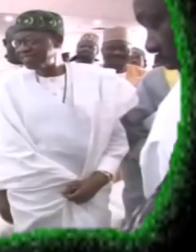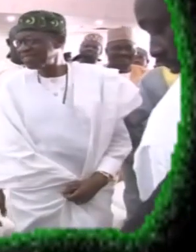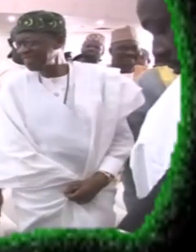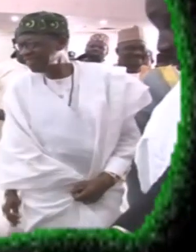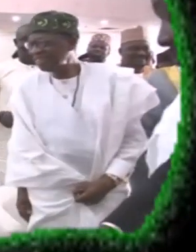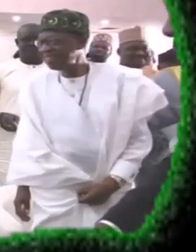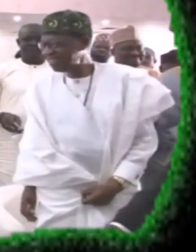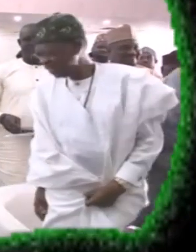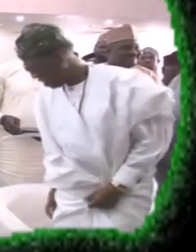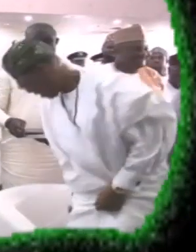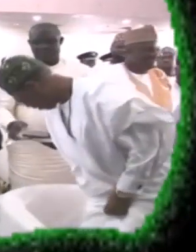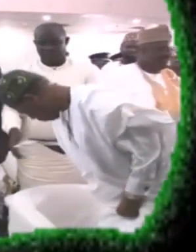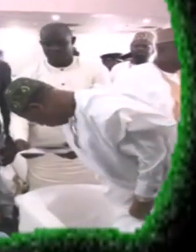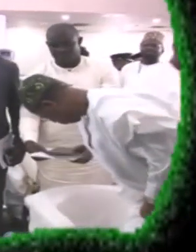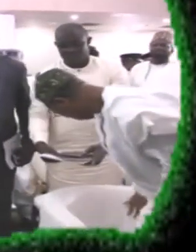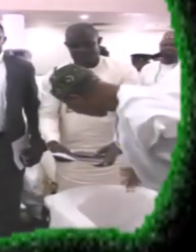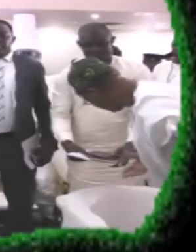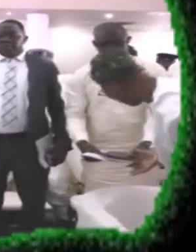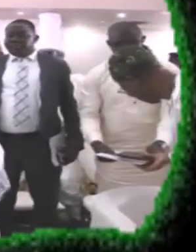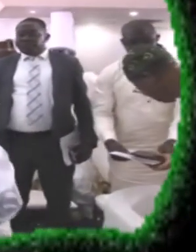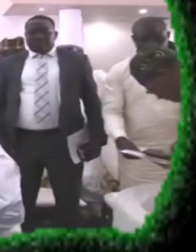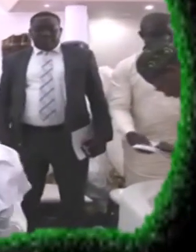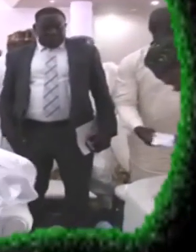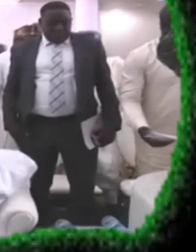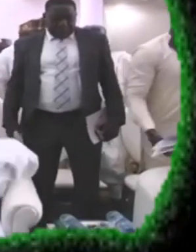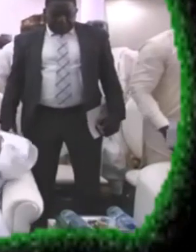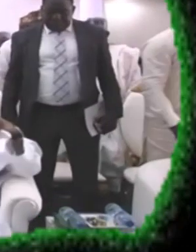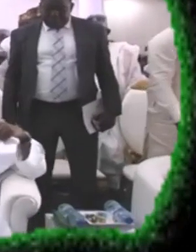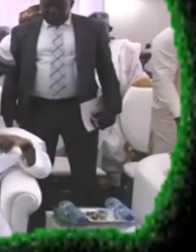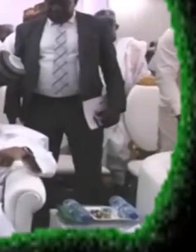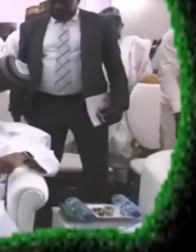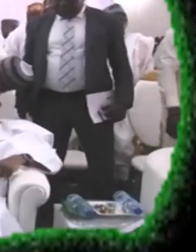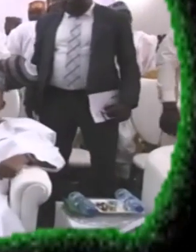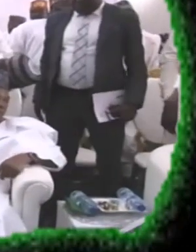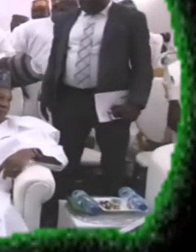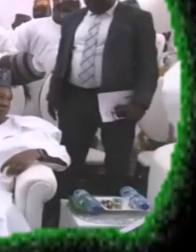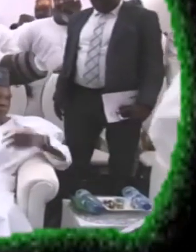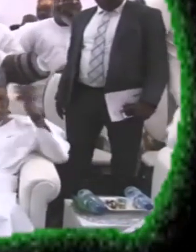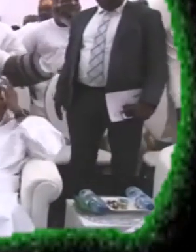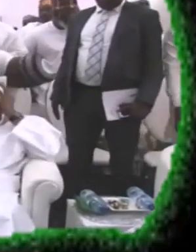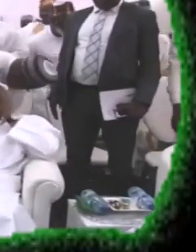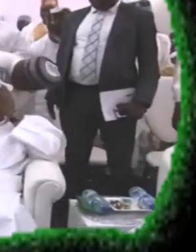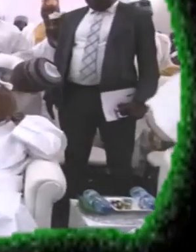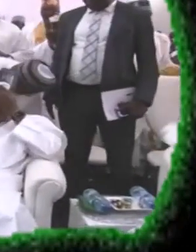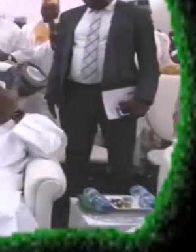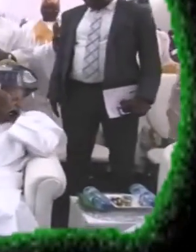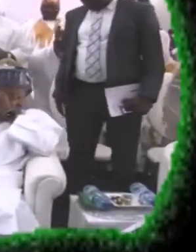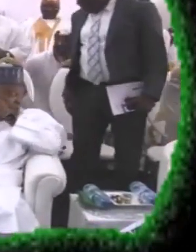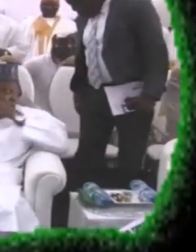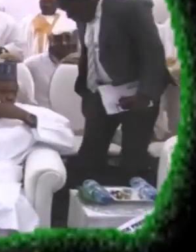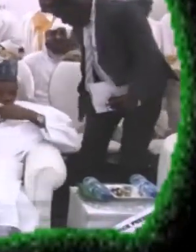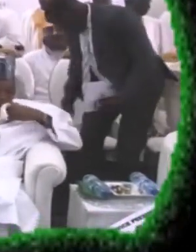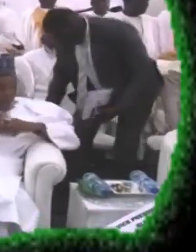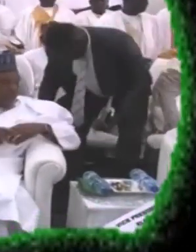at this auspicious time to talk about justice as a cornerstone of a successful society, which